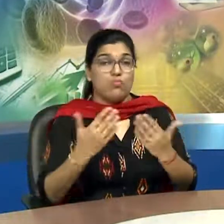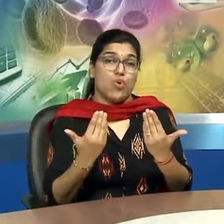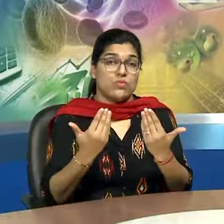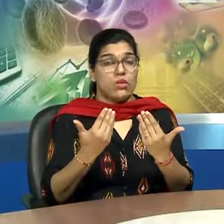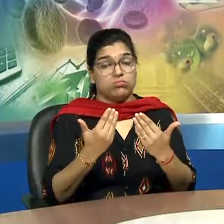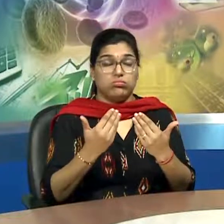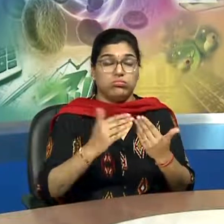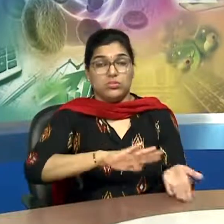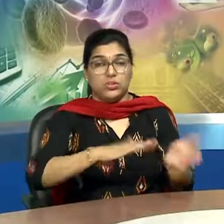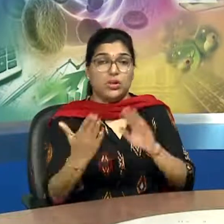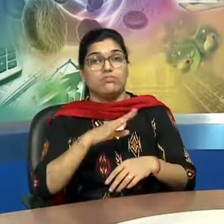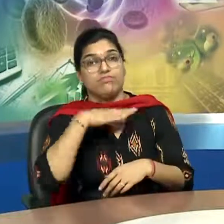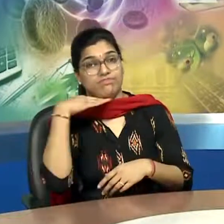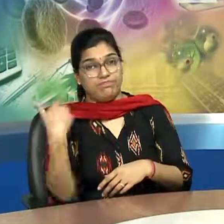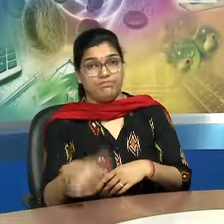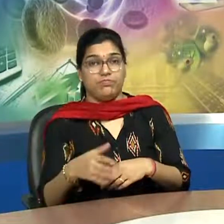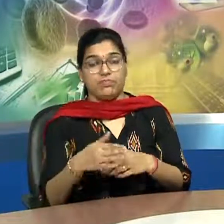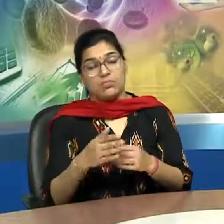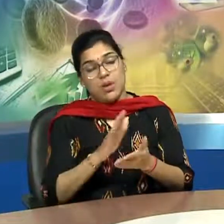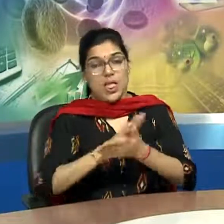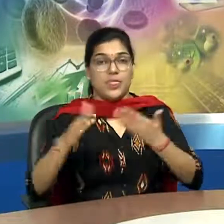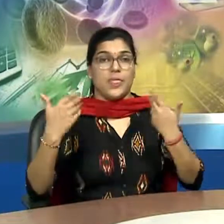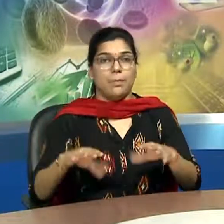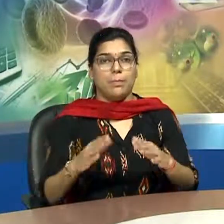end. It means the person may get